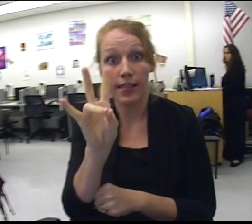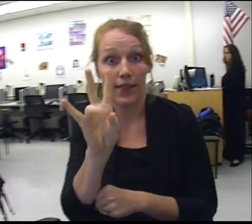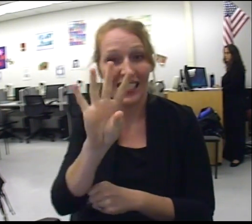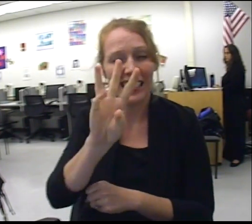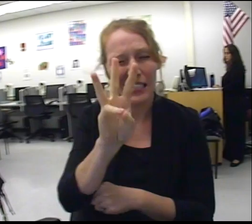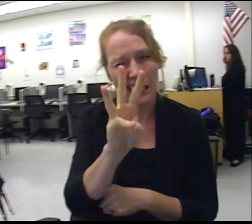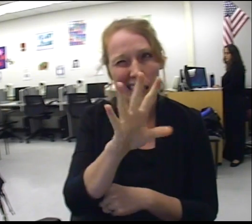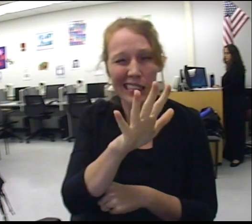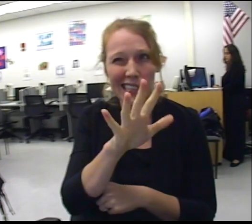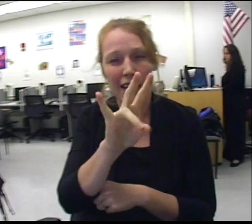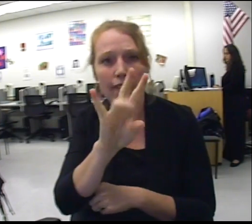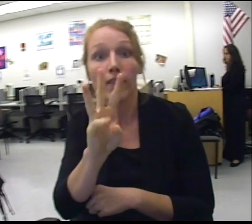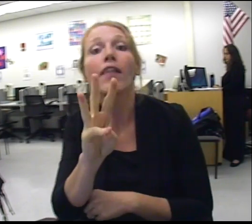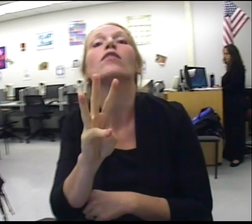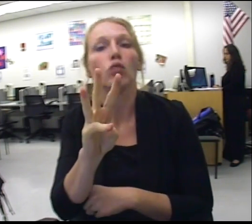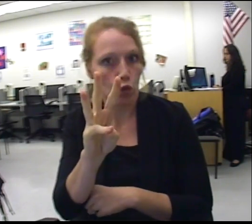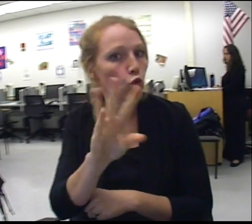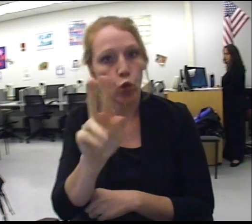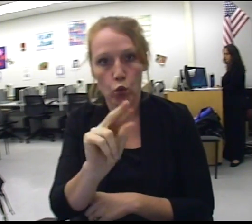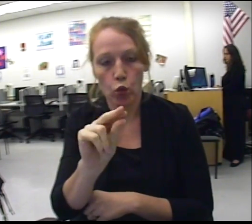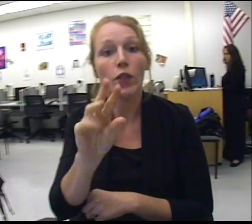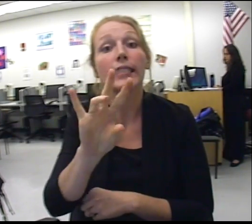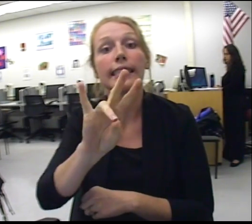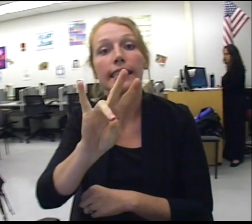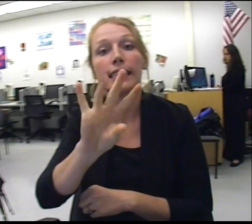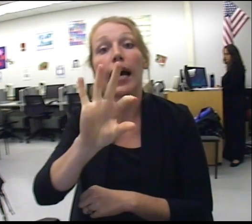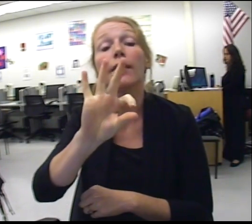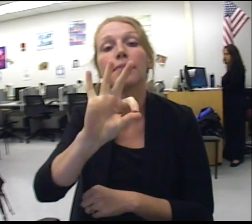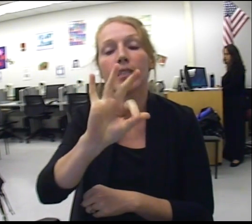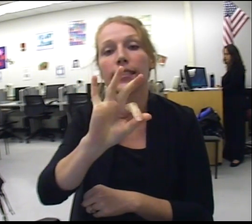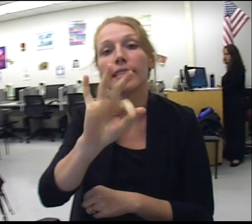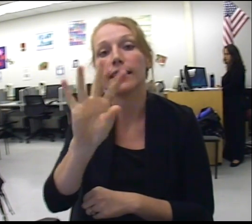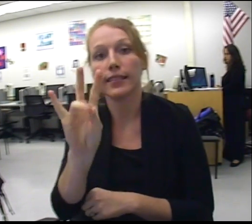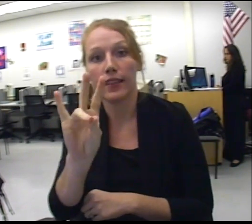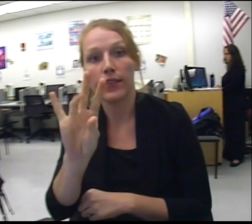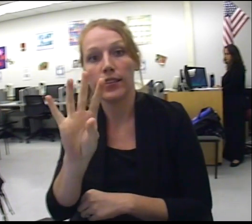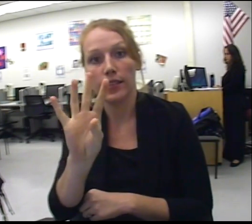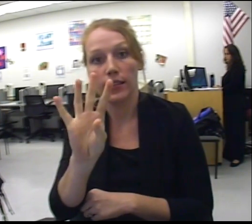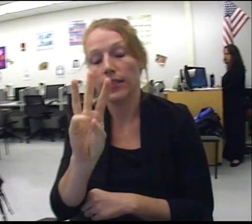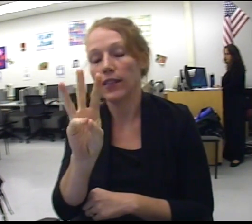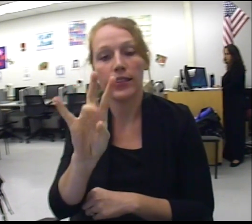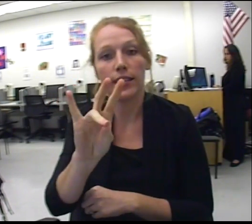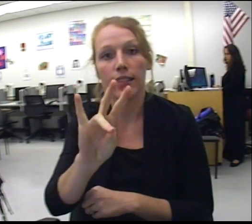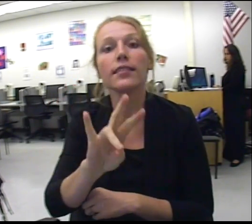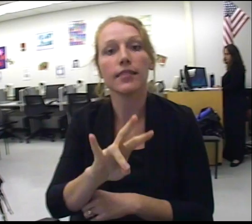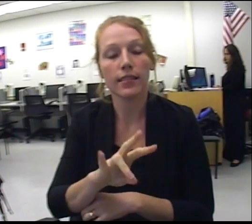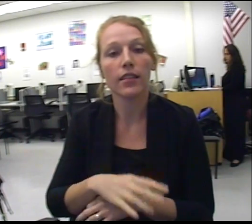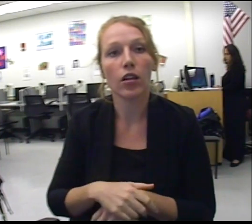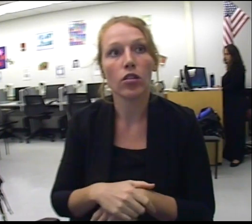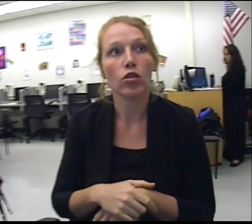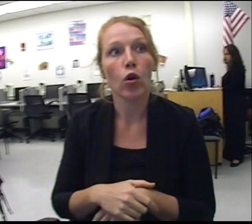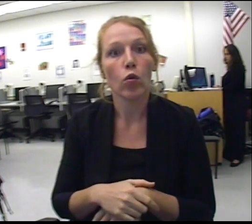So what time of year is it in New England? What season? Kevin, winter. Okay, so they had not